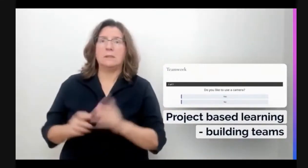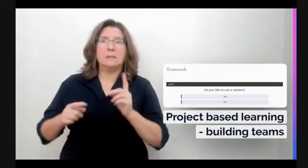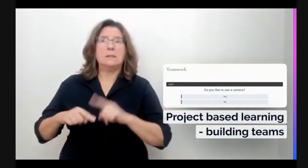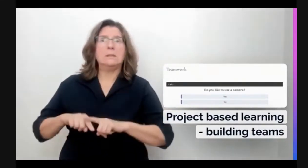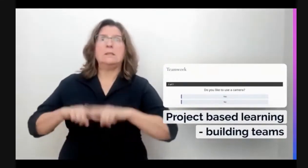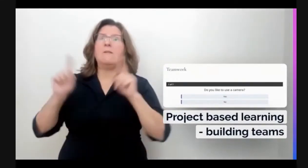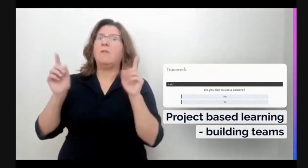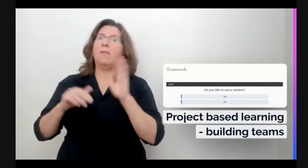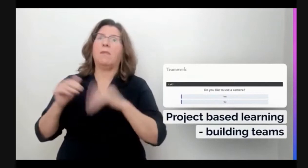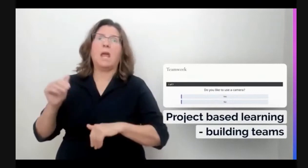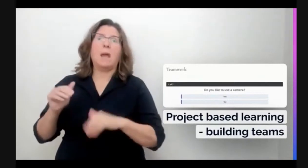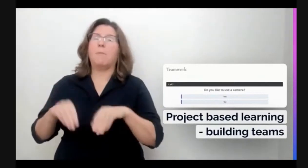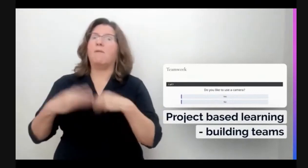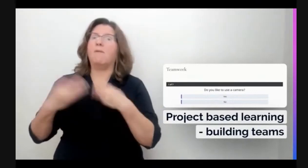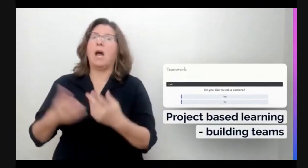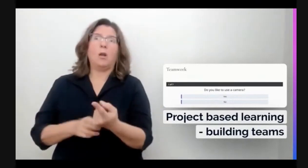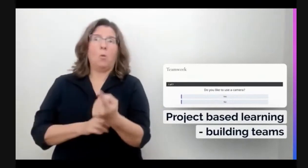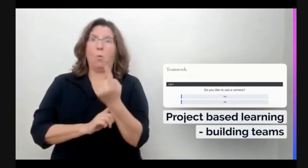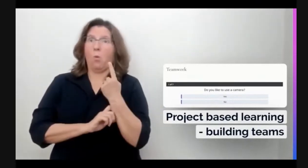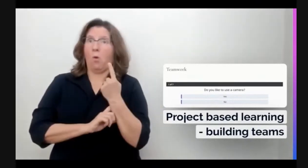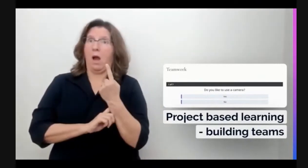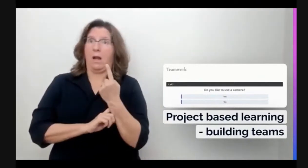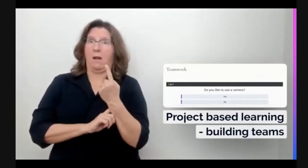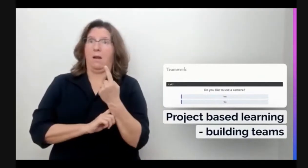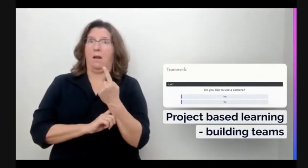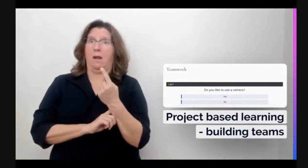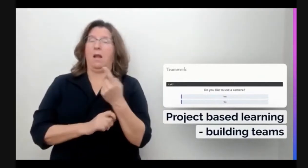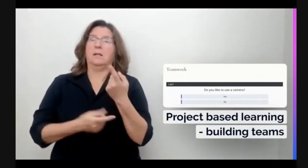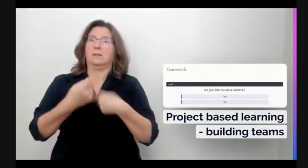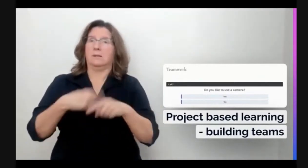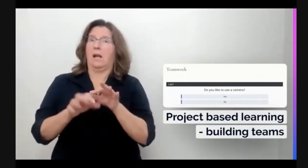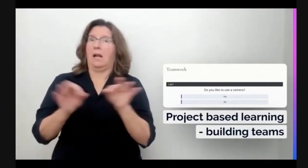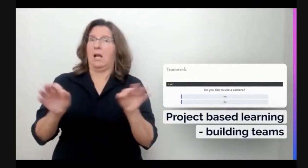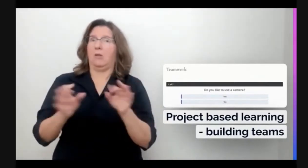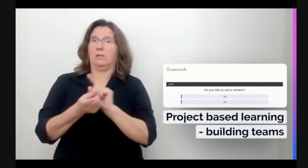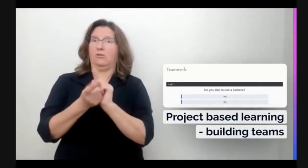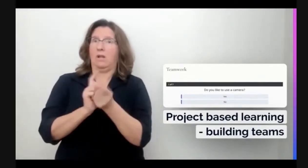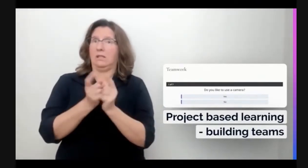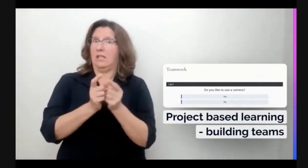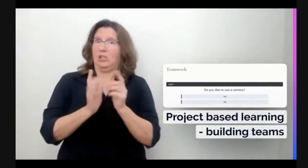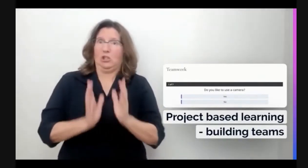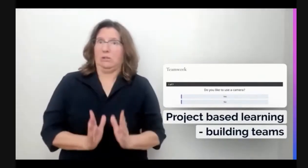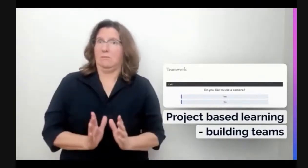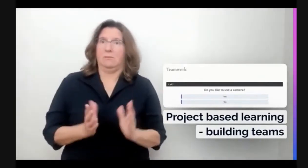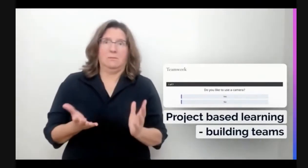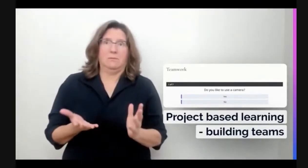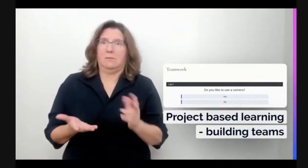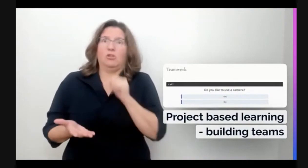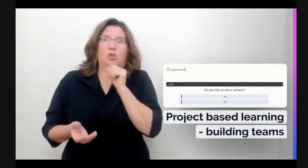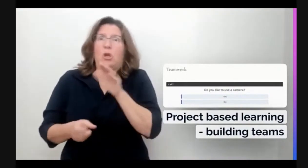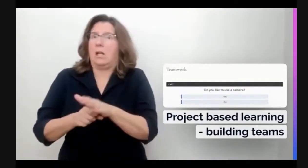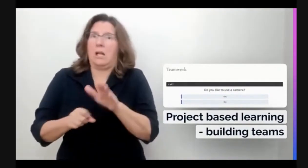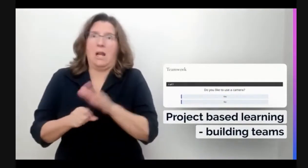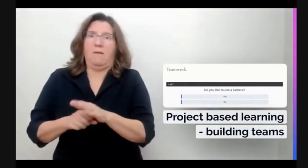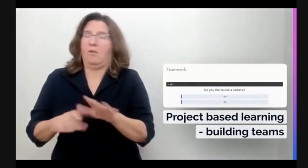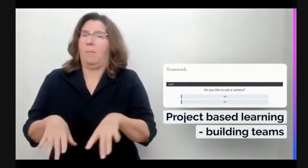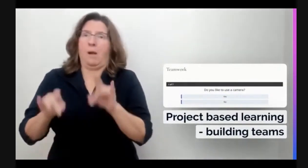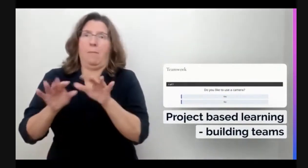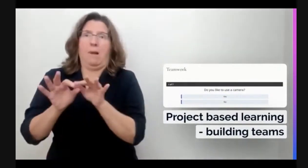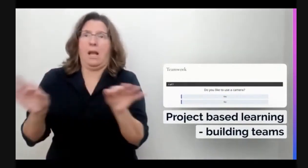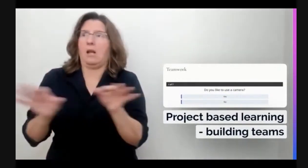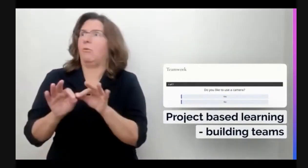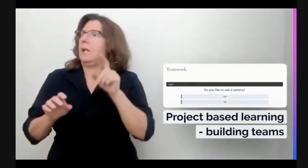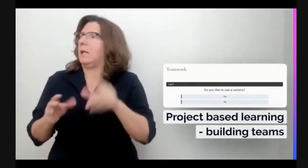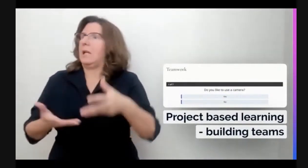of exposure to many sign language users is far superior to providing one sign language translation.